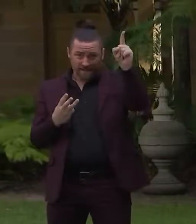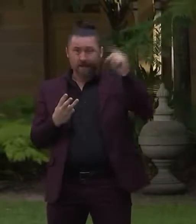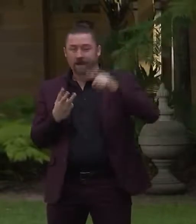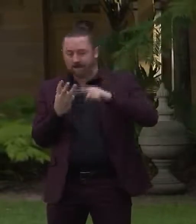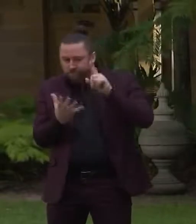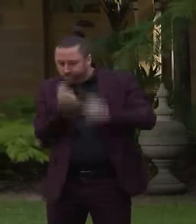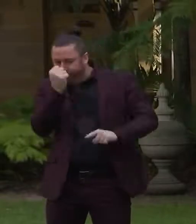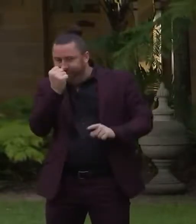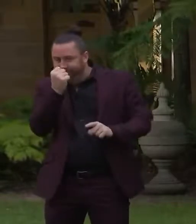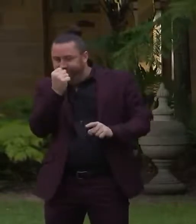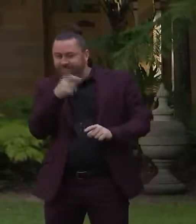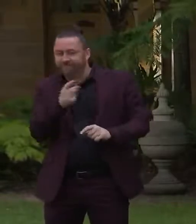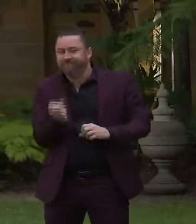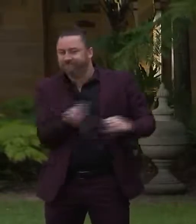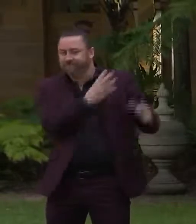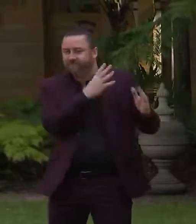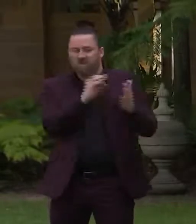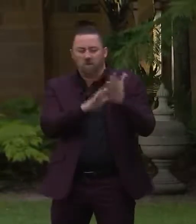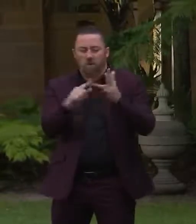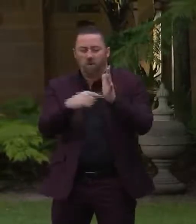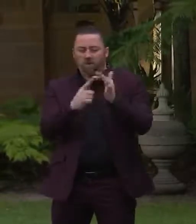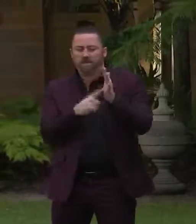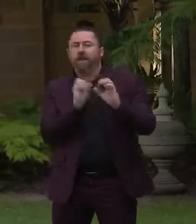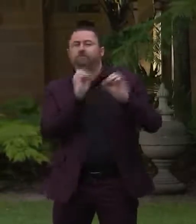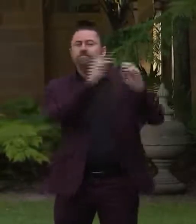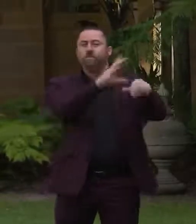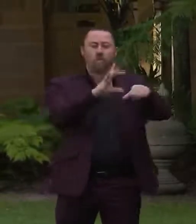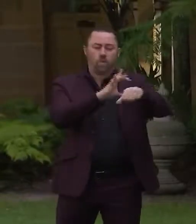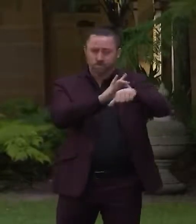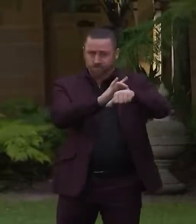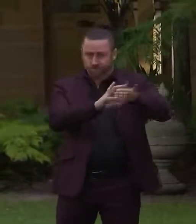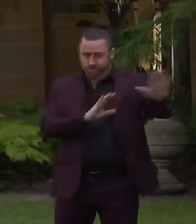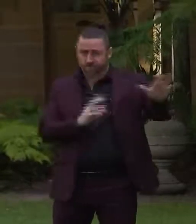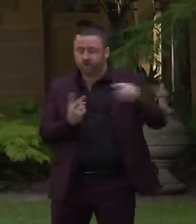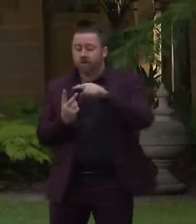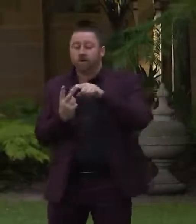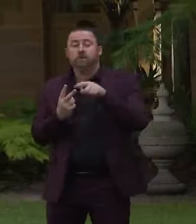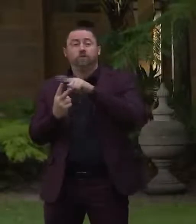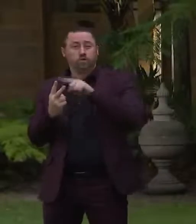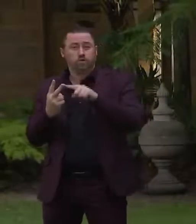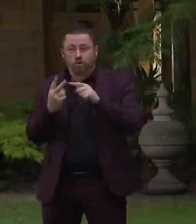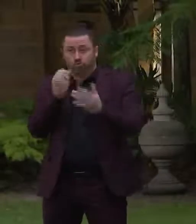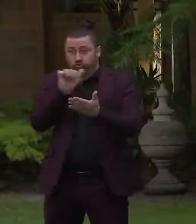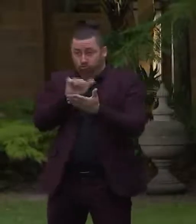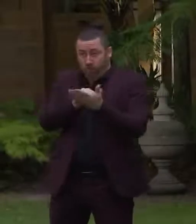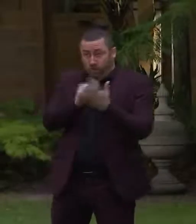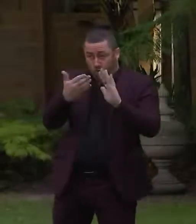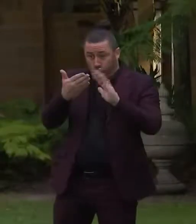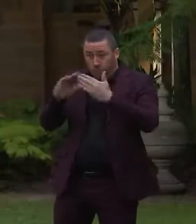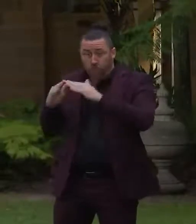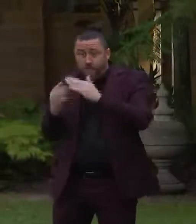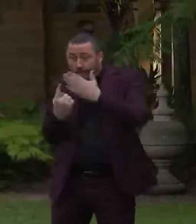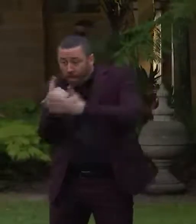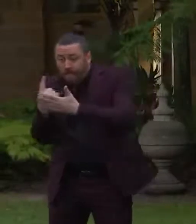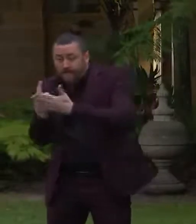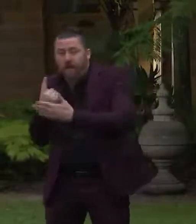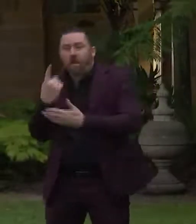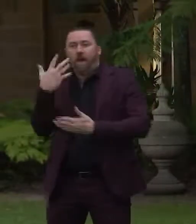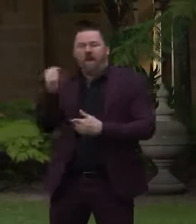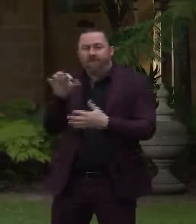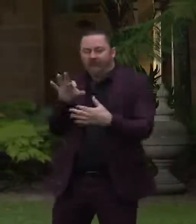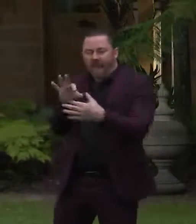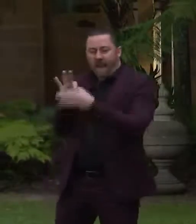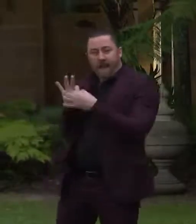in hotel quarantine, so will be admitted to hospital. The other 2 were locally acquired cases related to